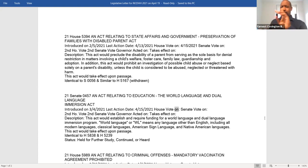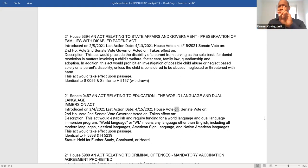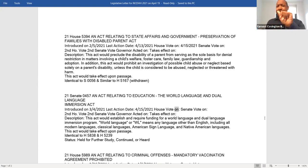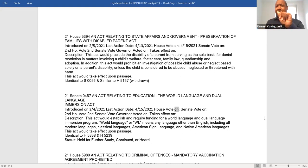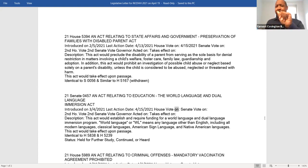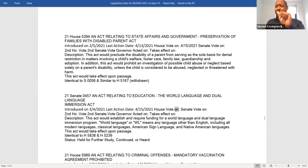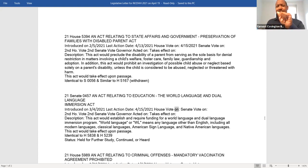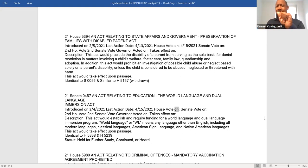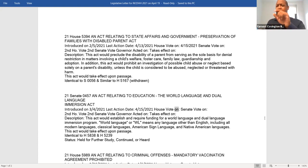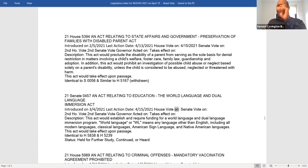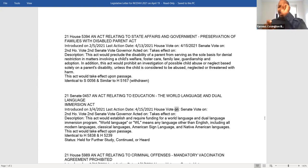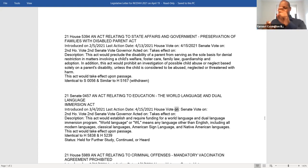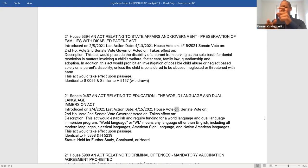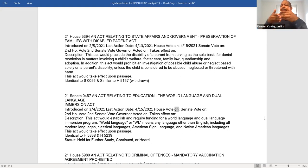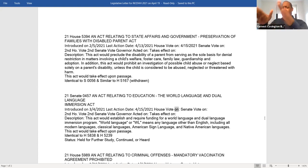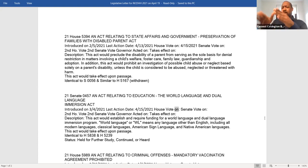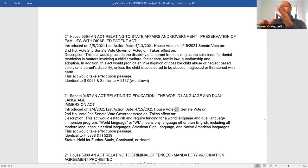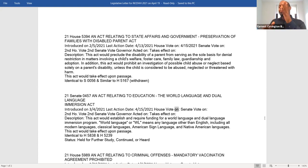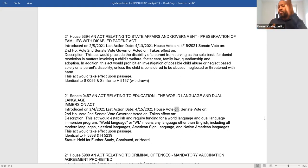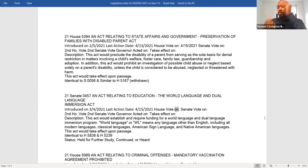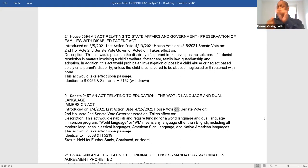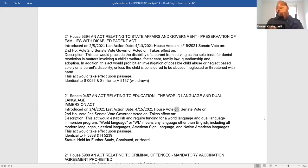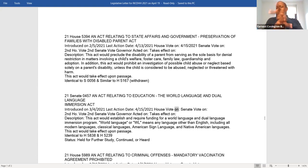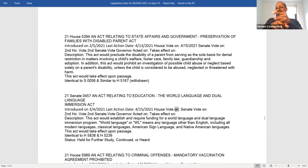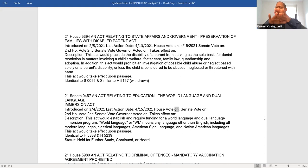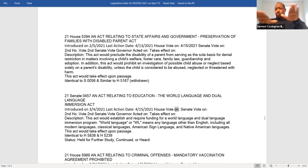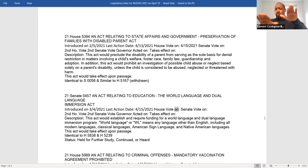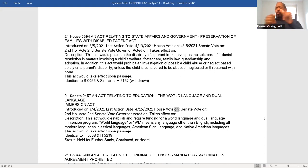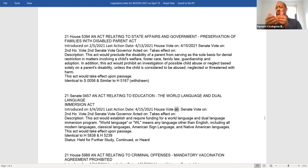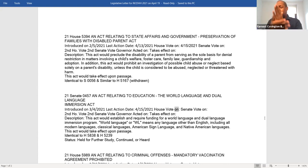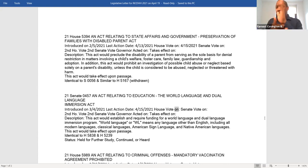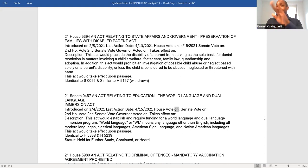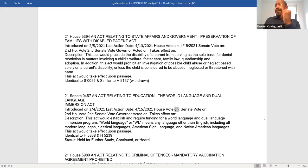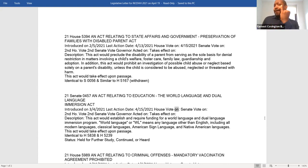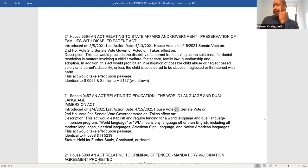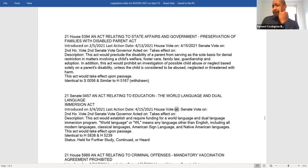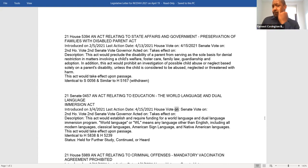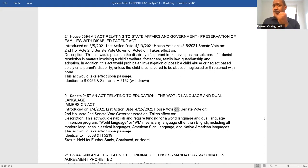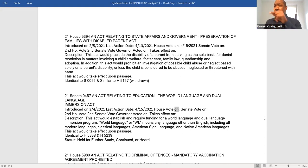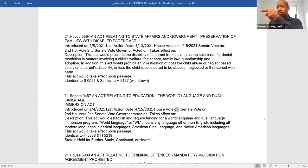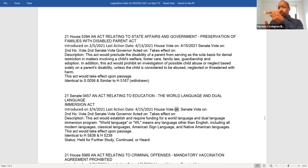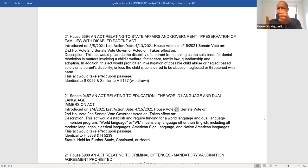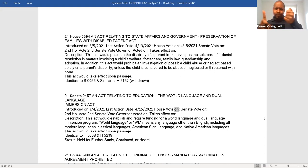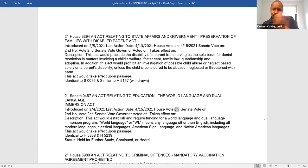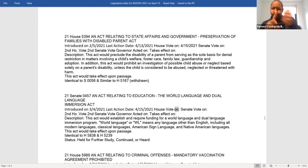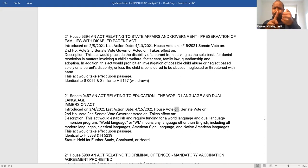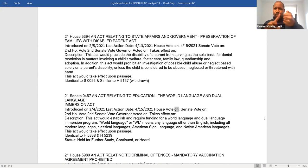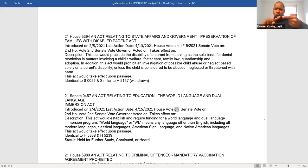basis of a disability that the children would be taken away from the parents. And that the parents would keep custody of